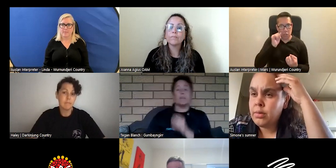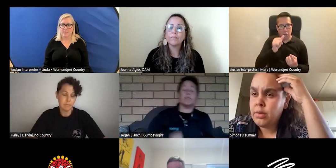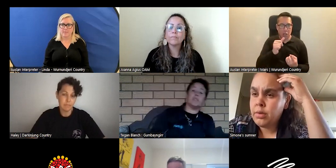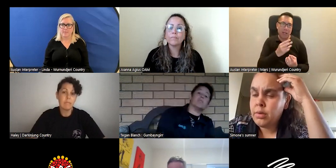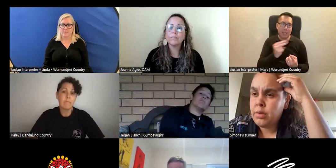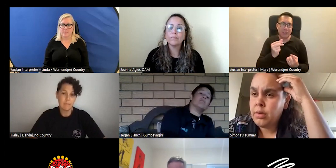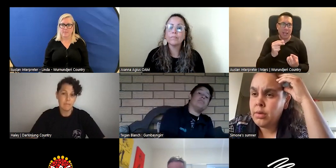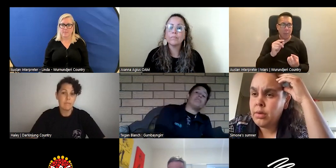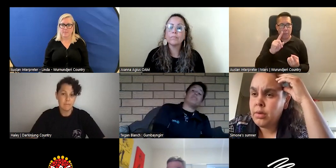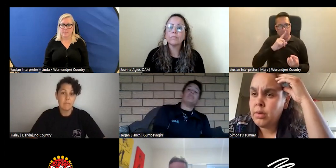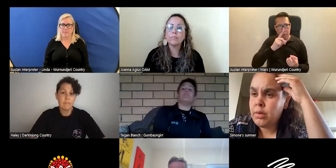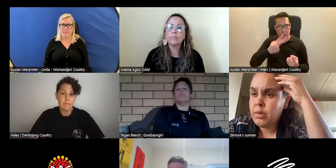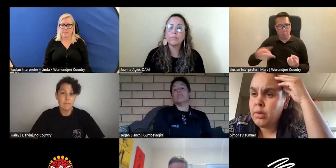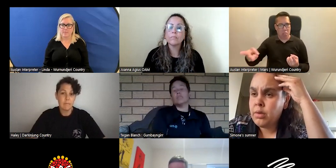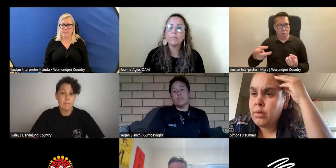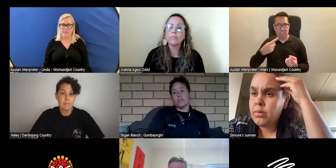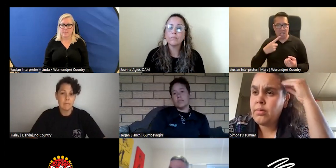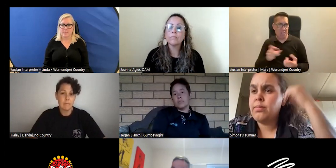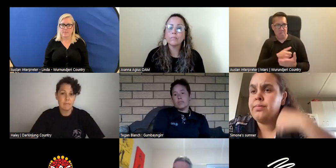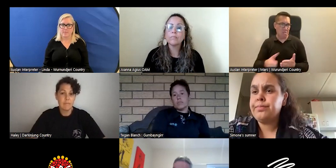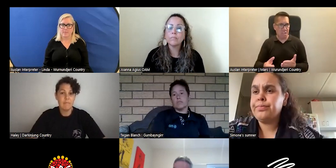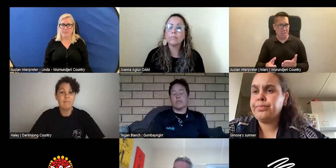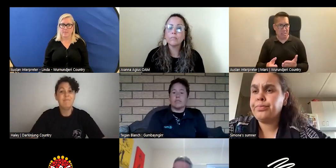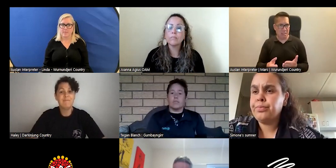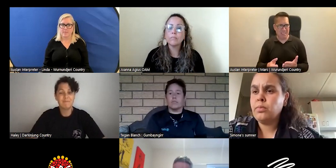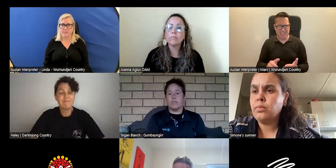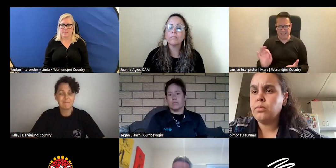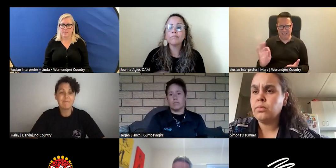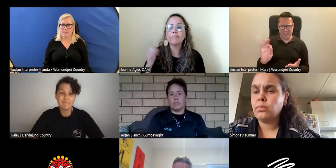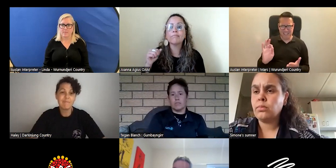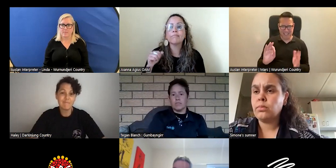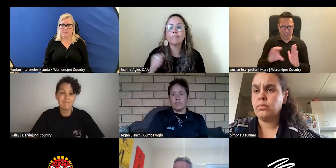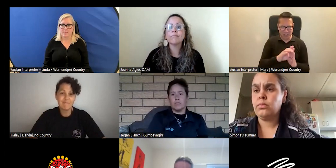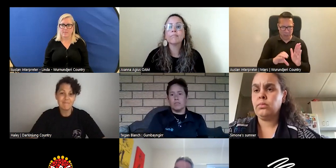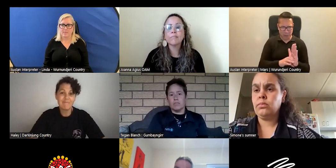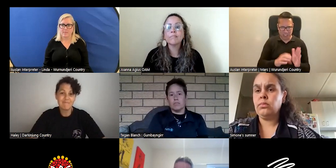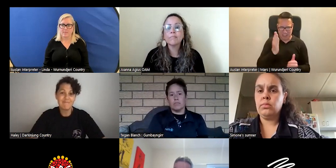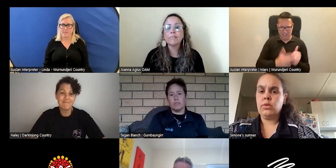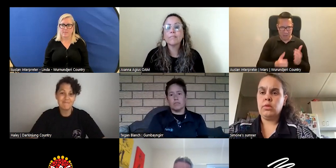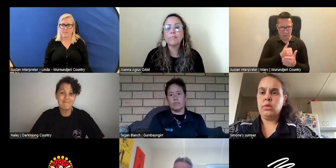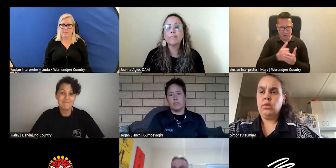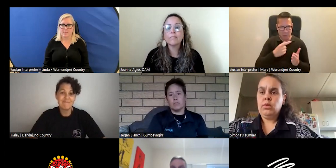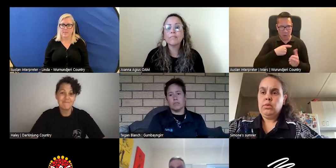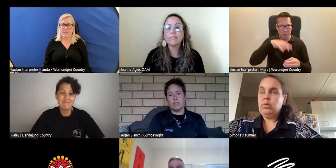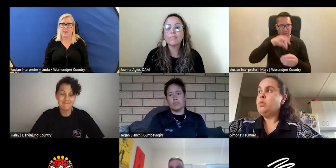of the political leaders have been saying once it's in, it's permanent. Well, that's not. Nothing in the constitution is permanent because it's changeable by